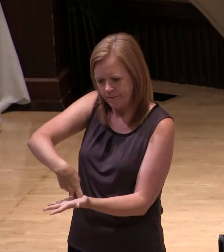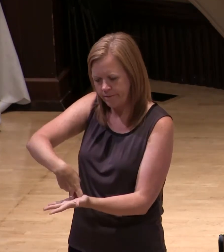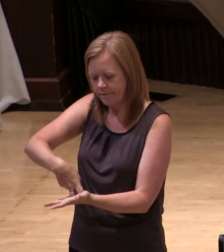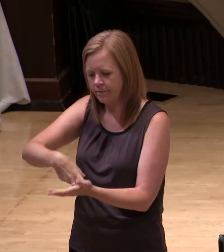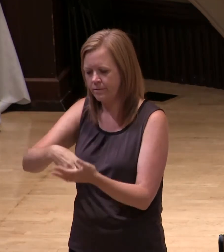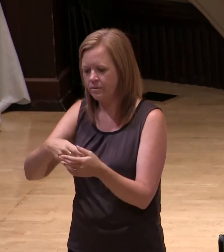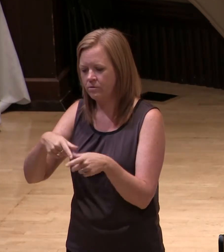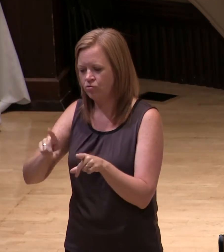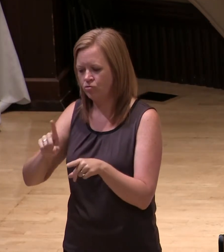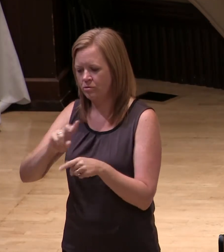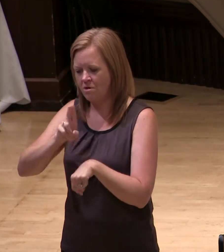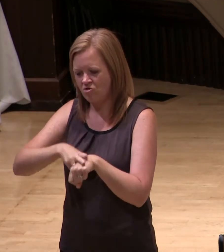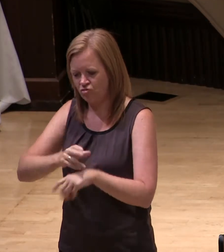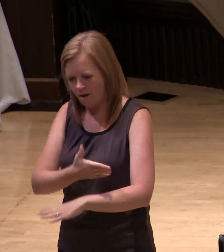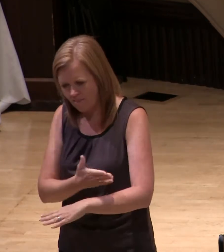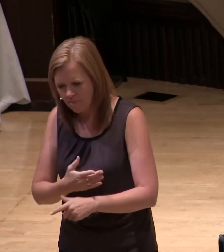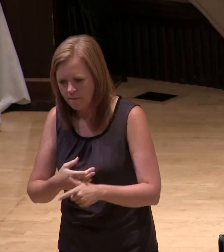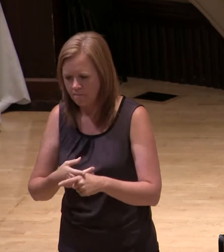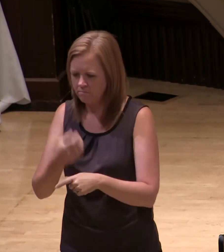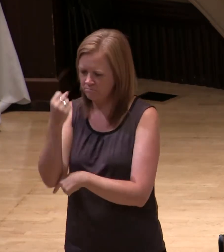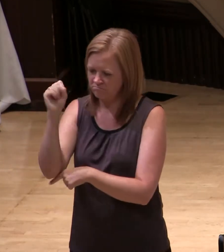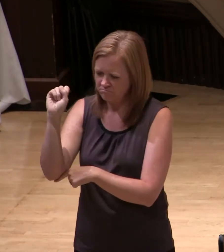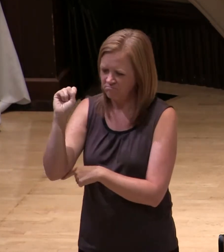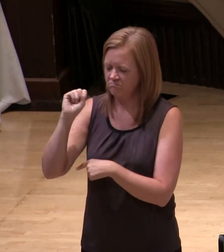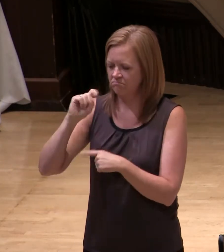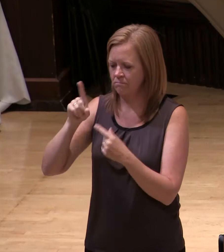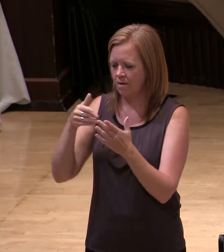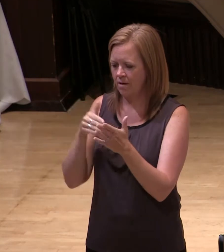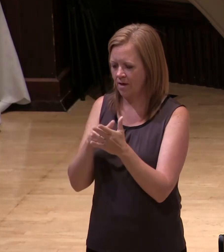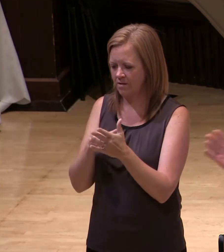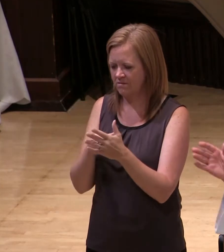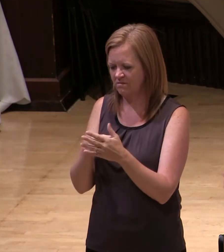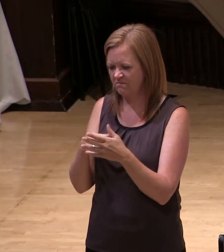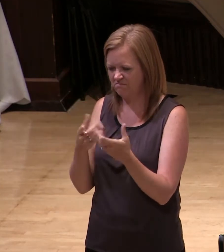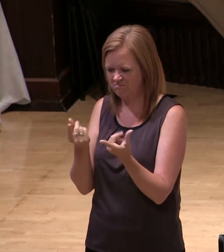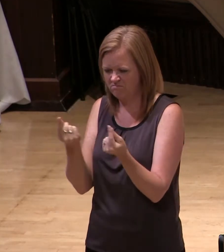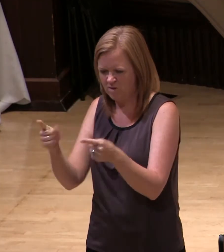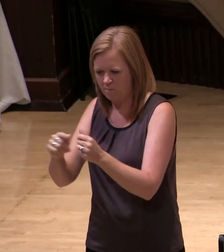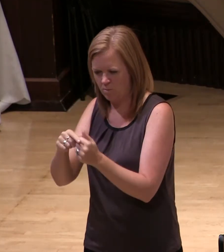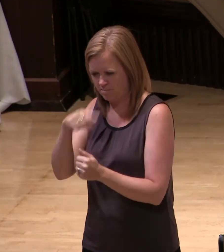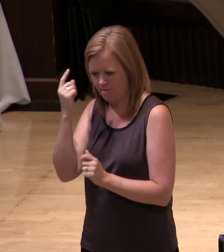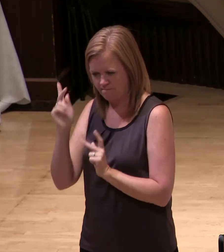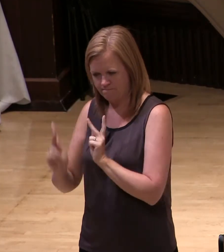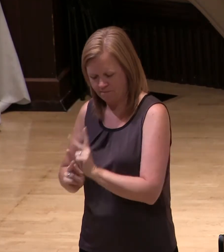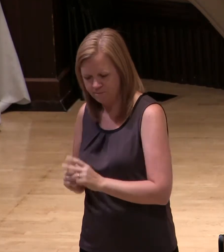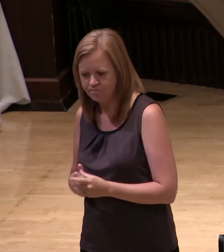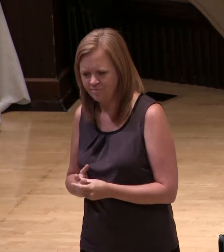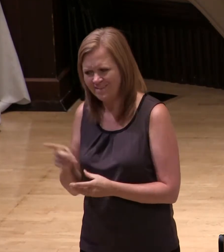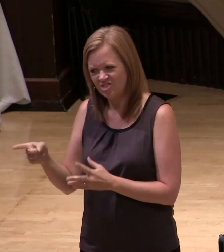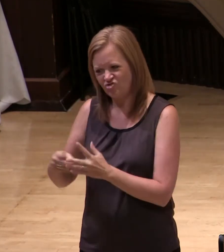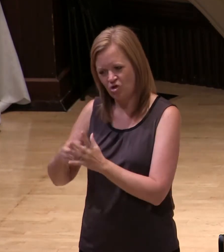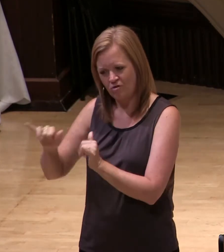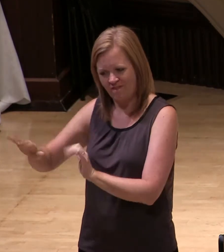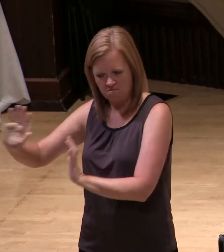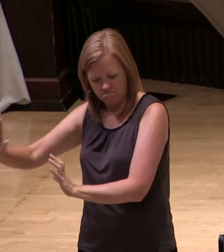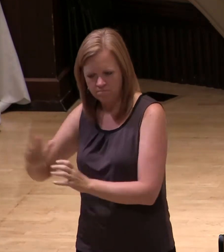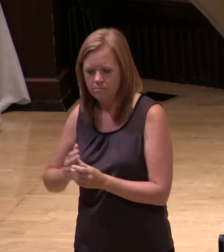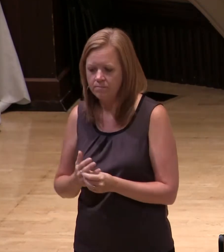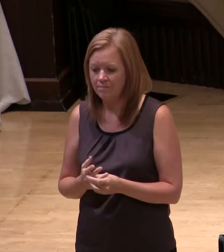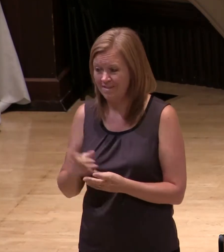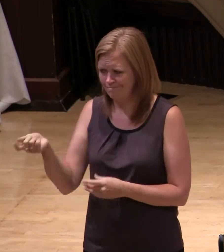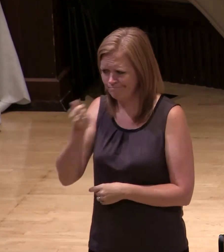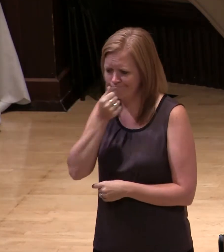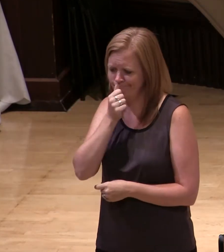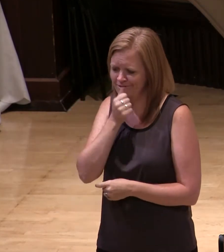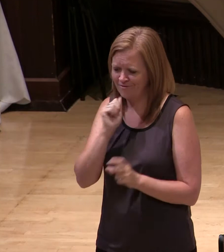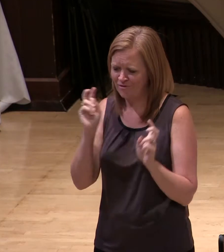profiling, protest police brutality against African Americans. He started that whole movement. And Kaepernick suffered